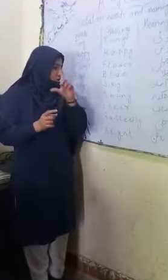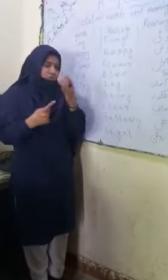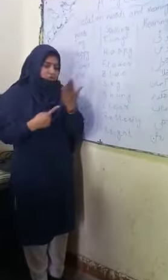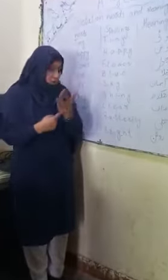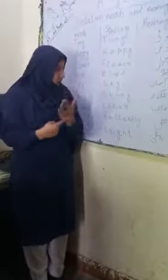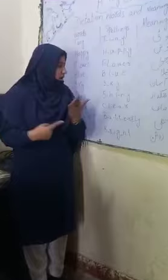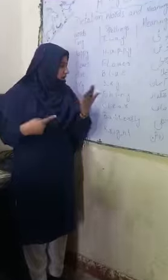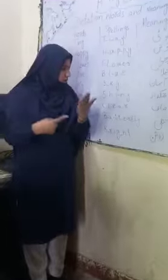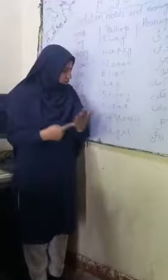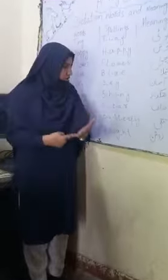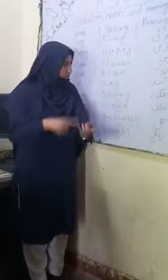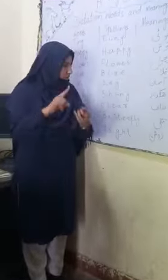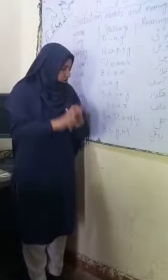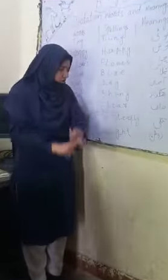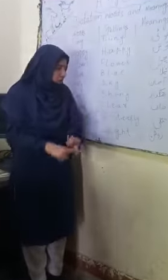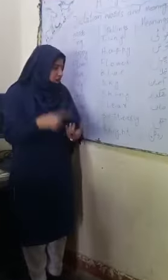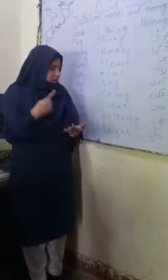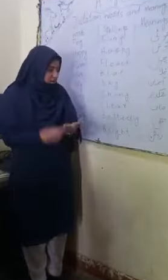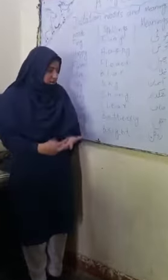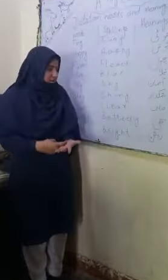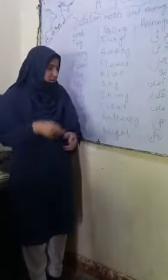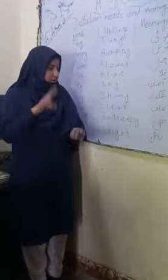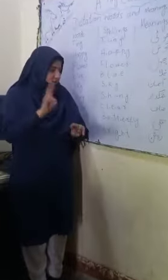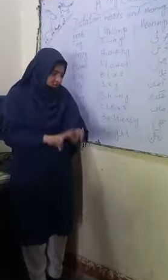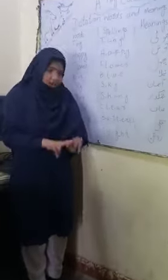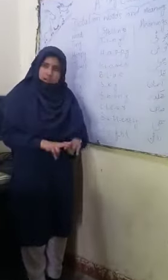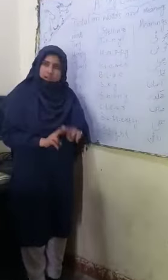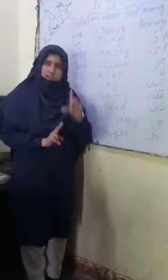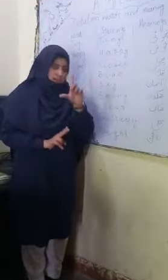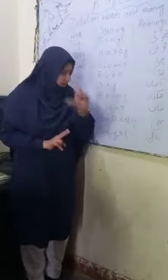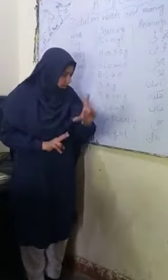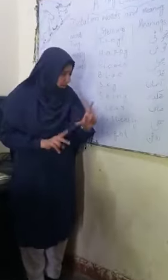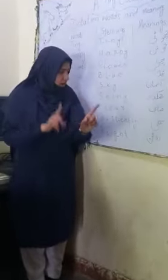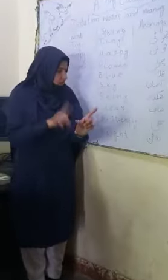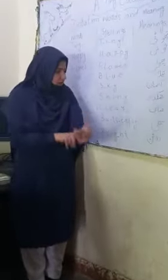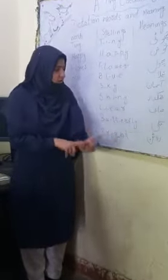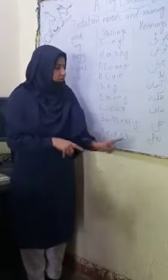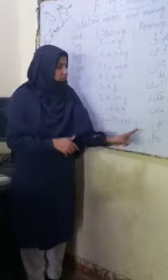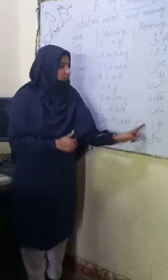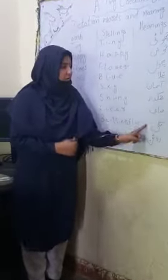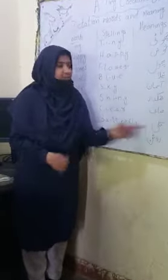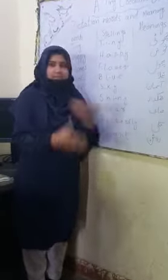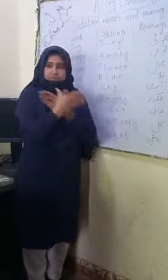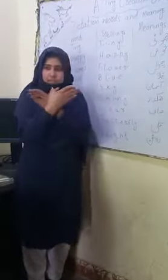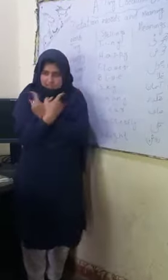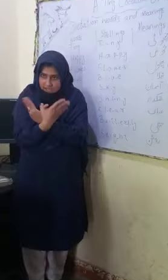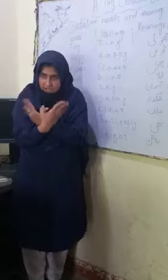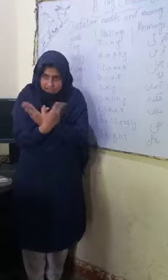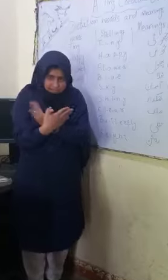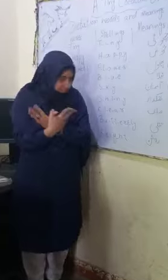T, E, R, F, L, Y, butterfly, titli,